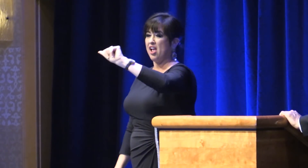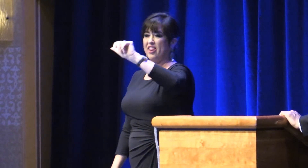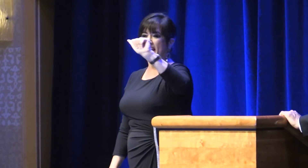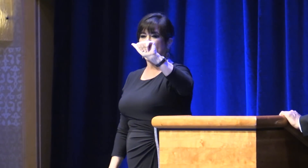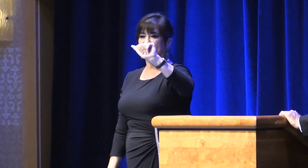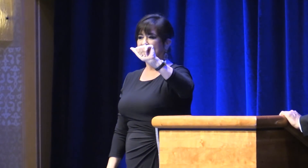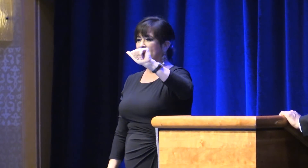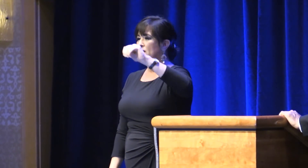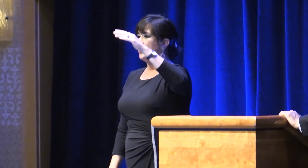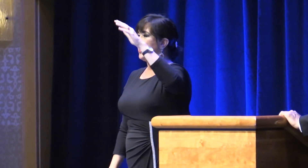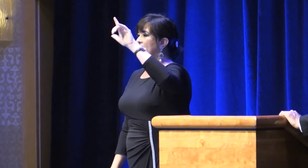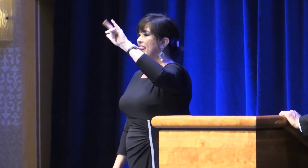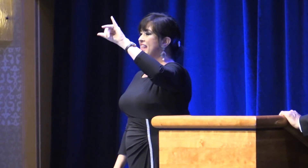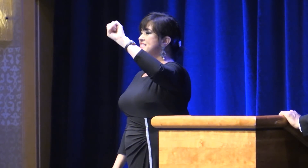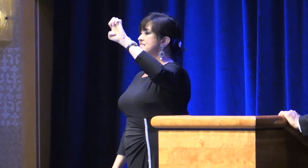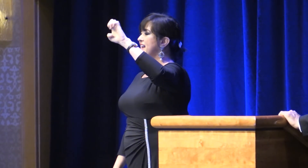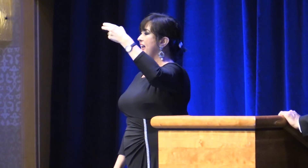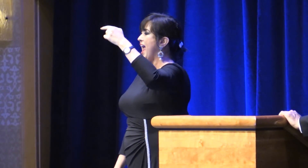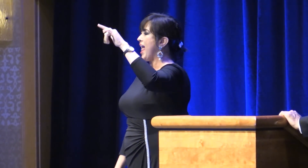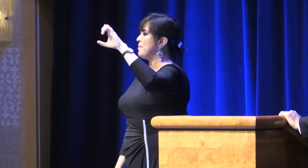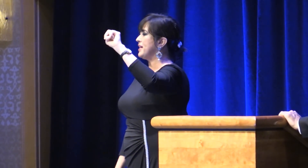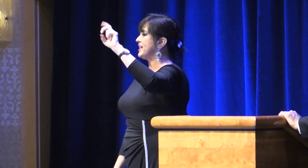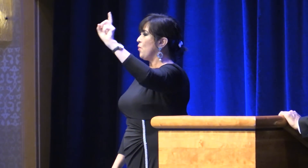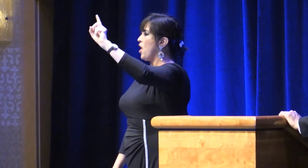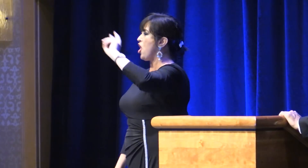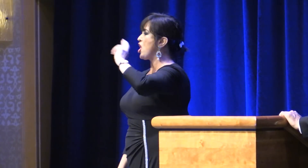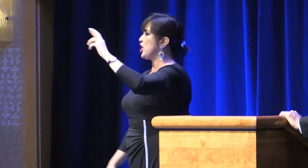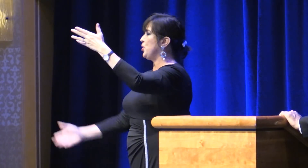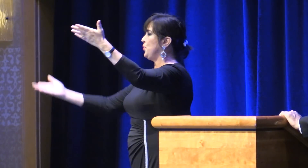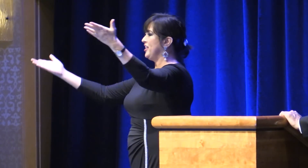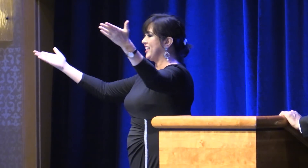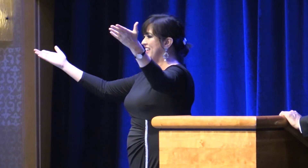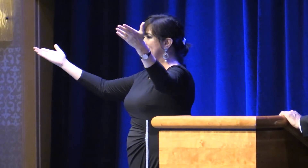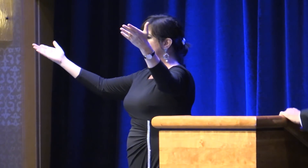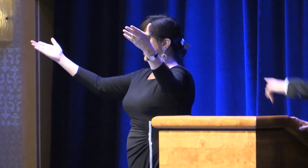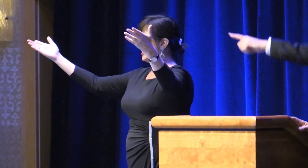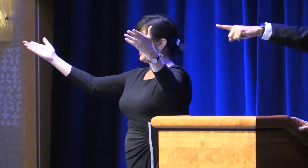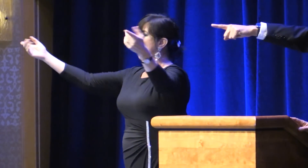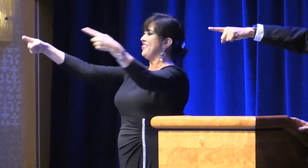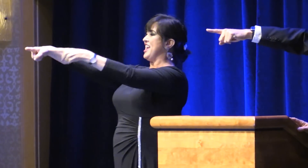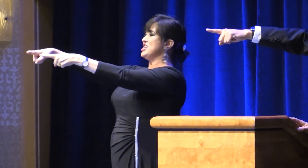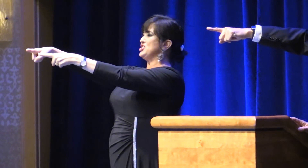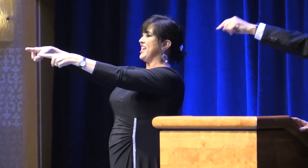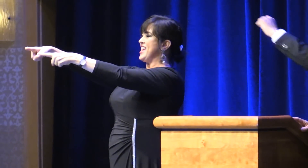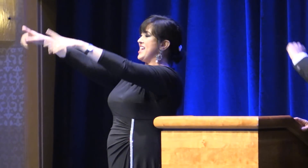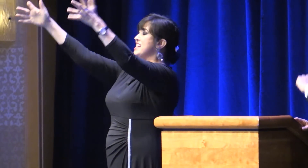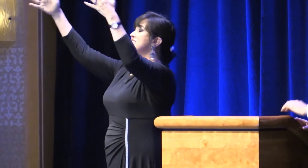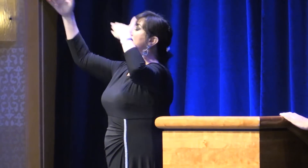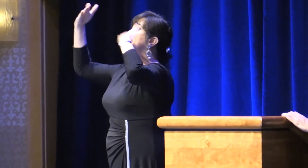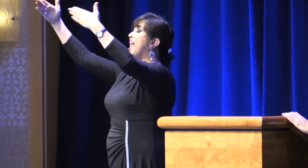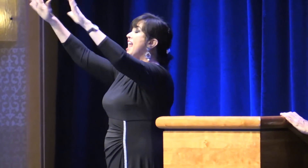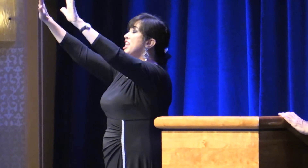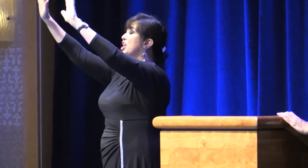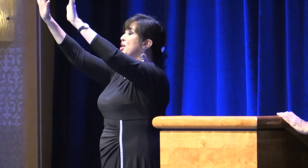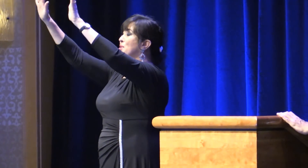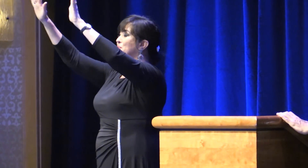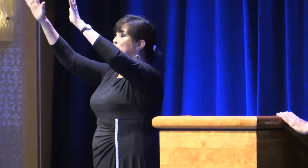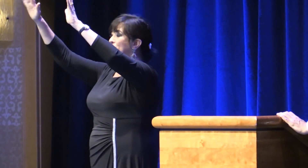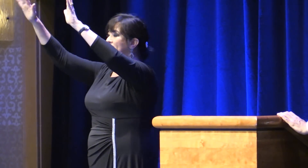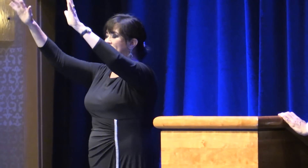She also does policy work for HLAA. Lisa Hamlin, where are you this evening? There you are. Thank you so